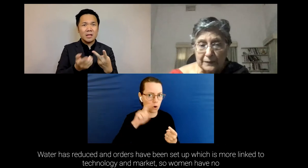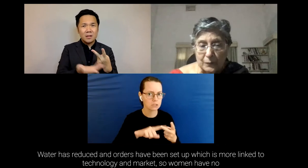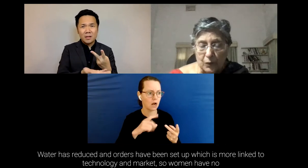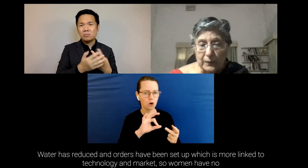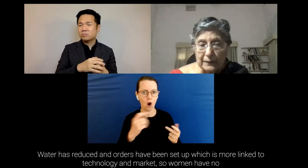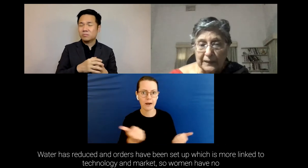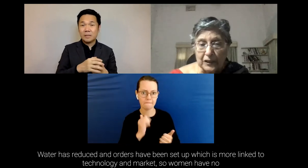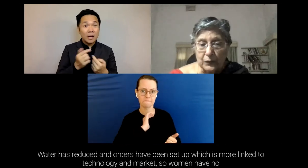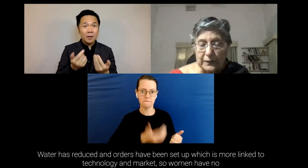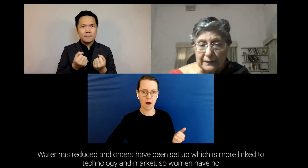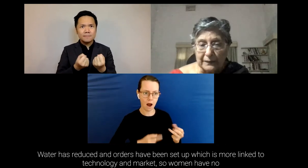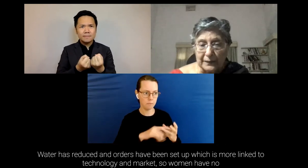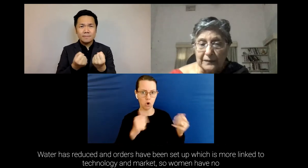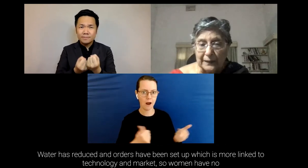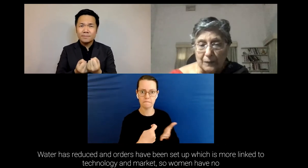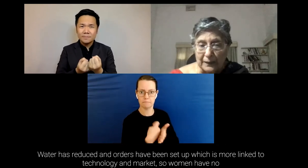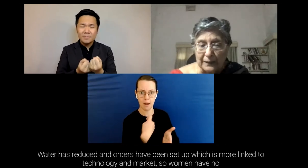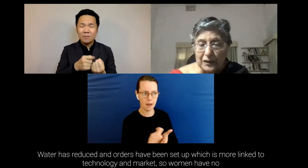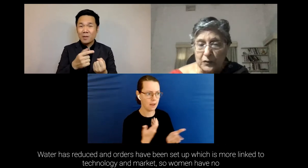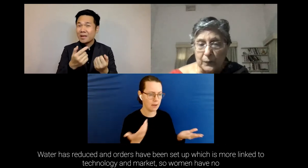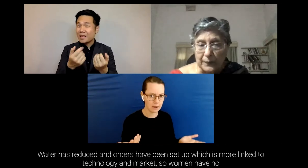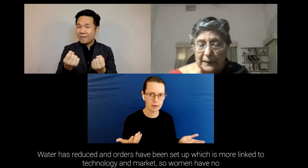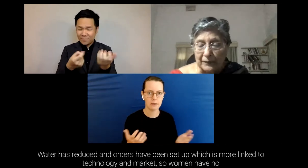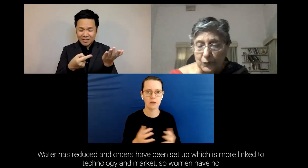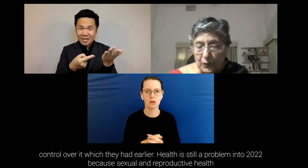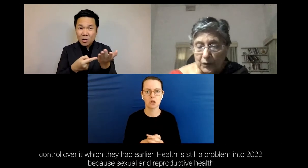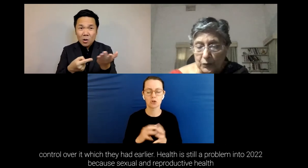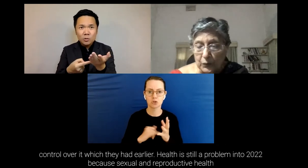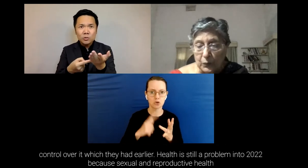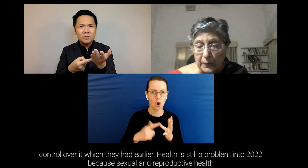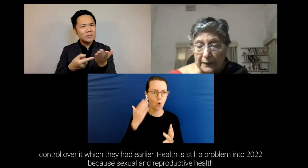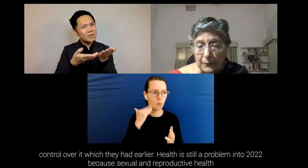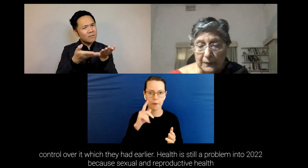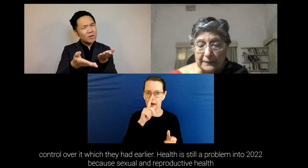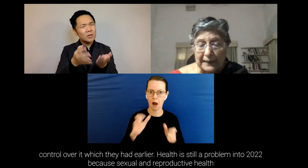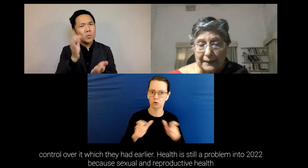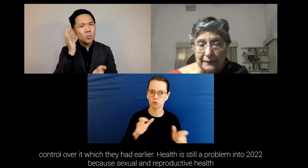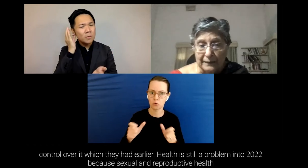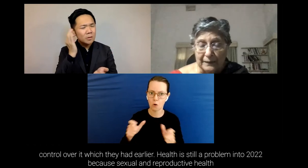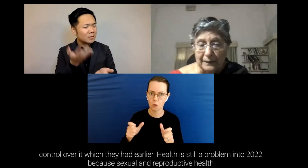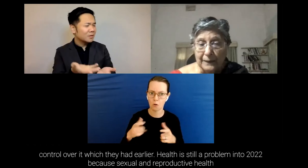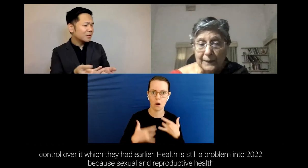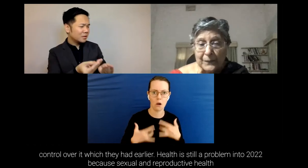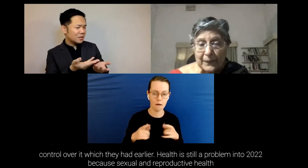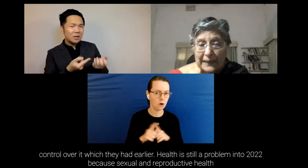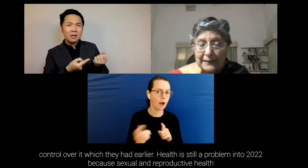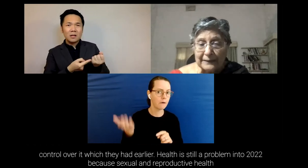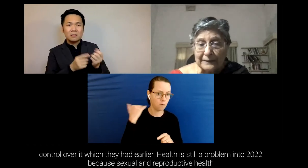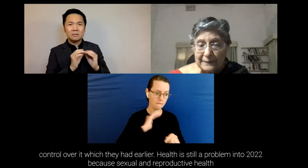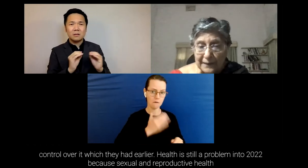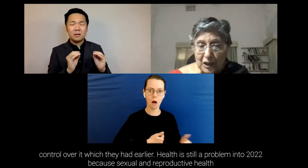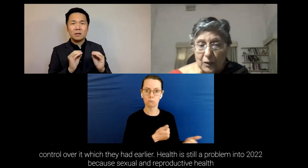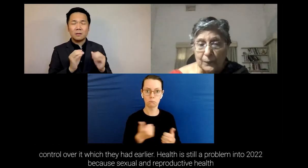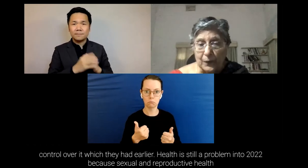which is more linked to technology and market. So women have no control over it, which they had earlier. Health